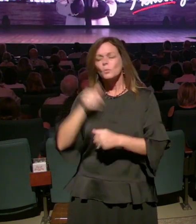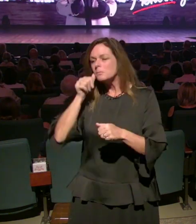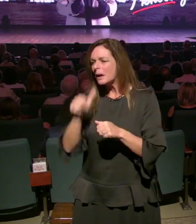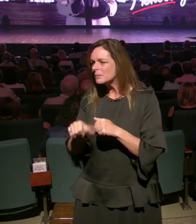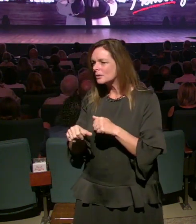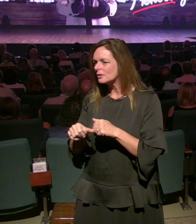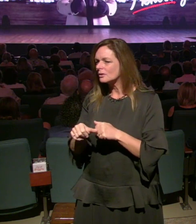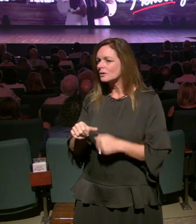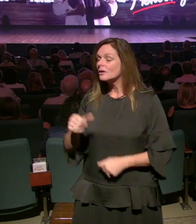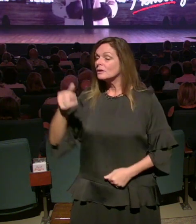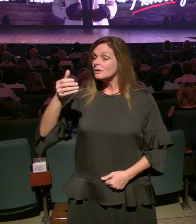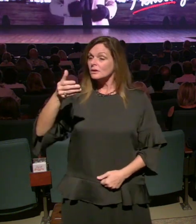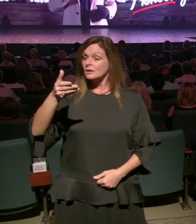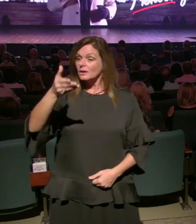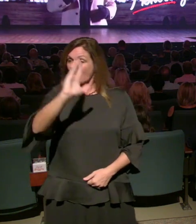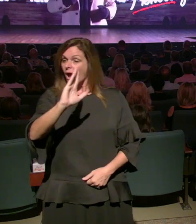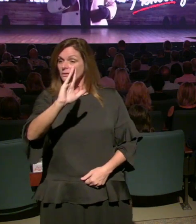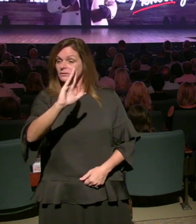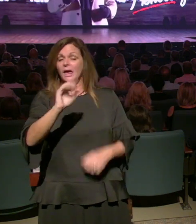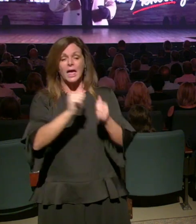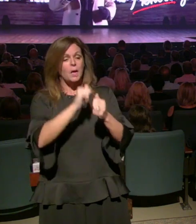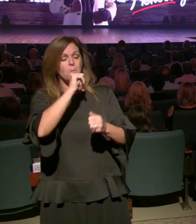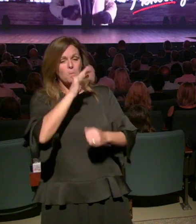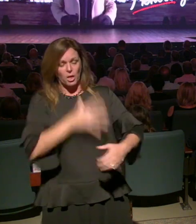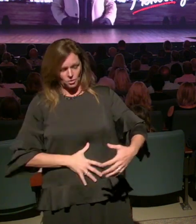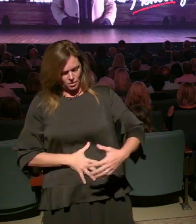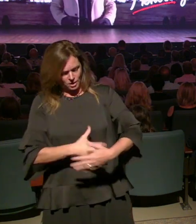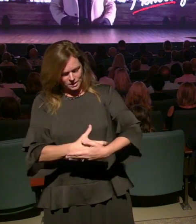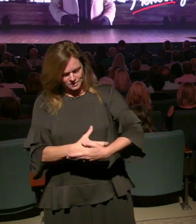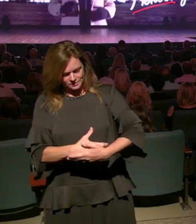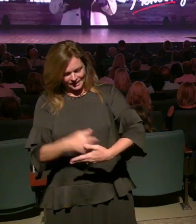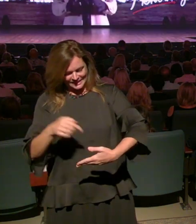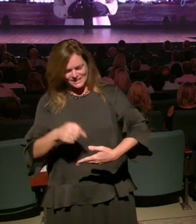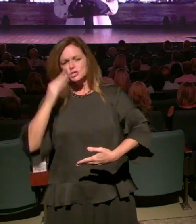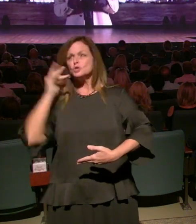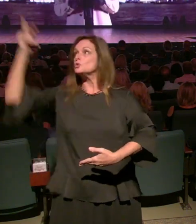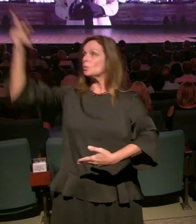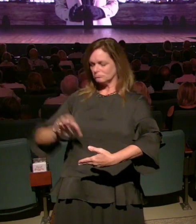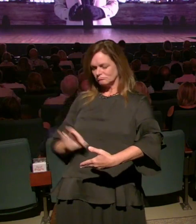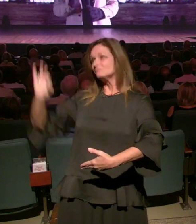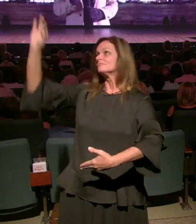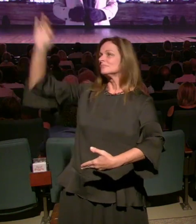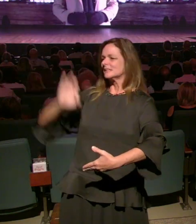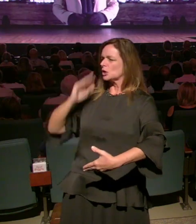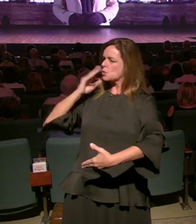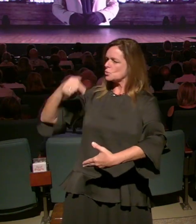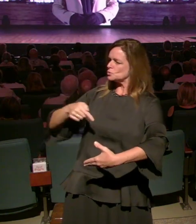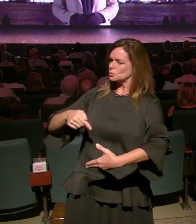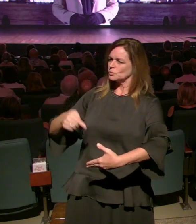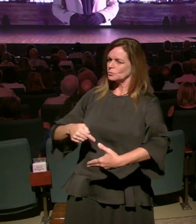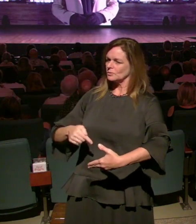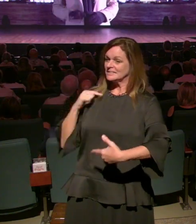mother's womb, that before you took your first breath, He knew every part of you. He is intimately acquainted with the details of